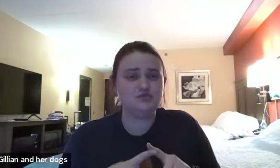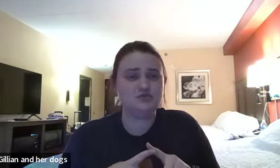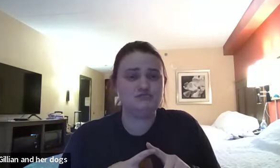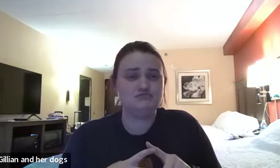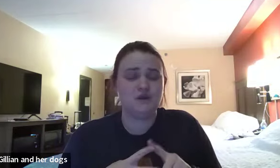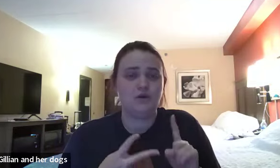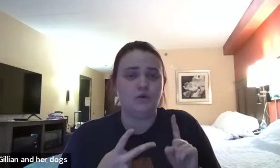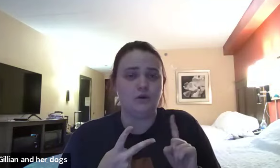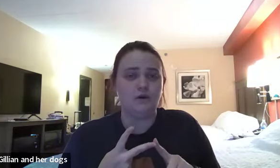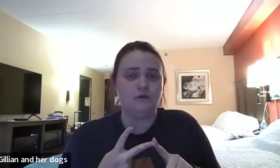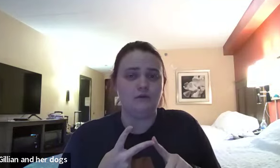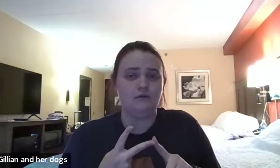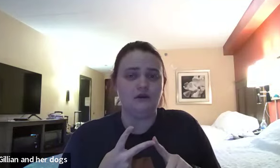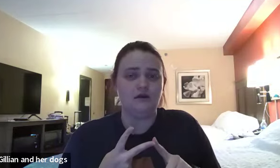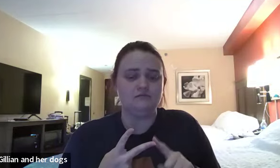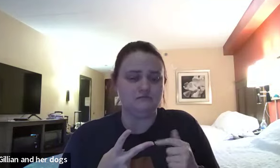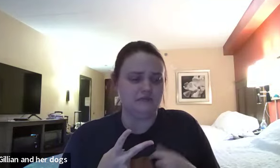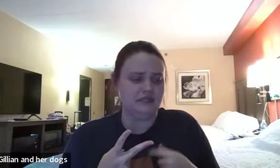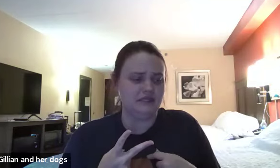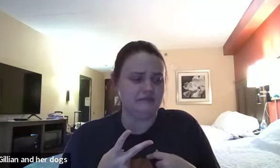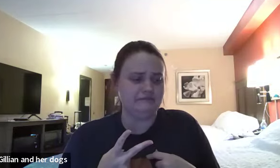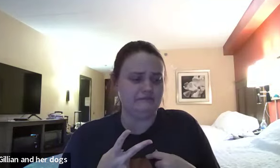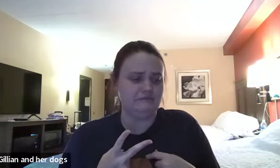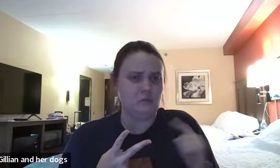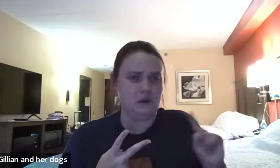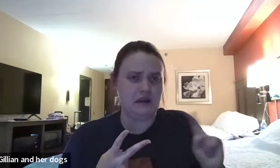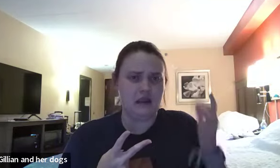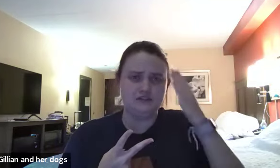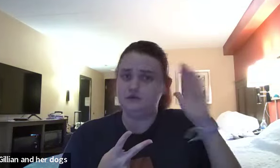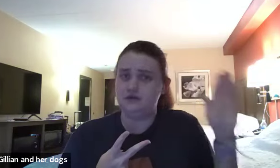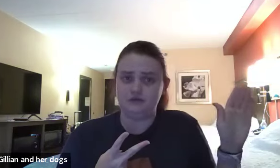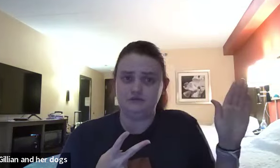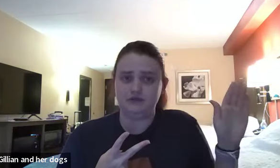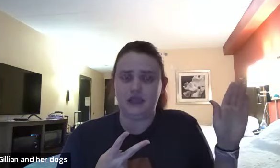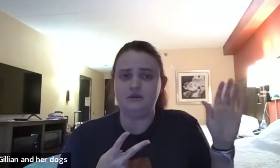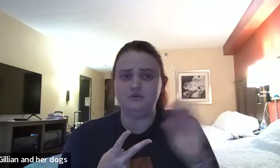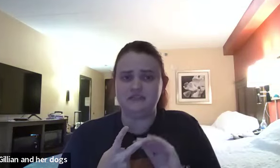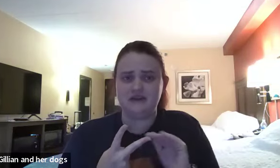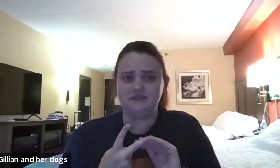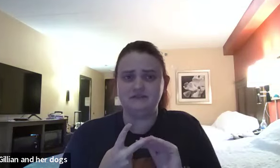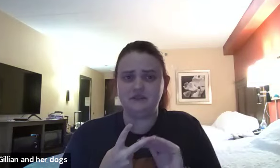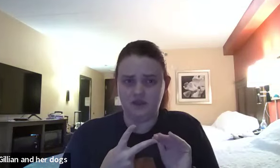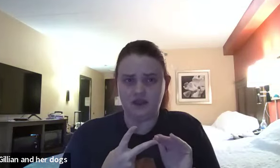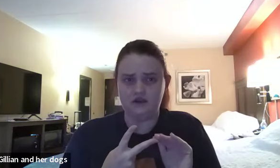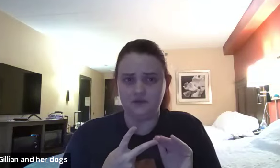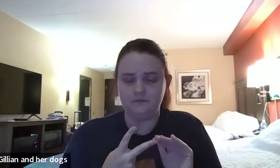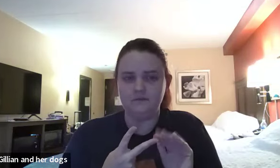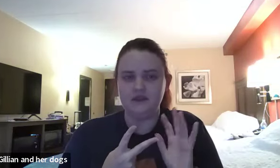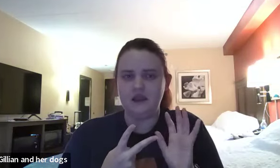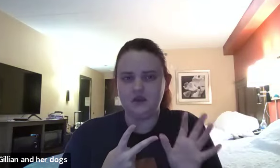confused or me where I don't know. Like I would almost have it like that kind of thing. I know